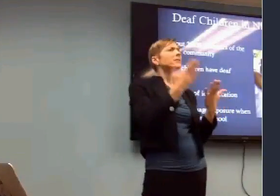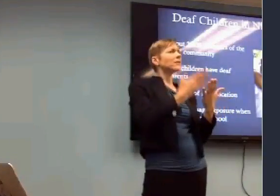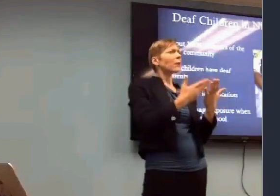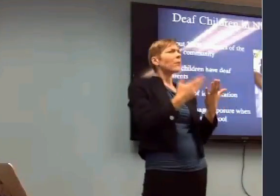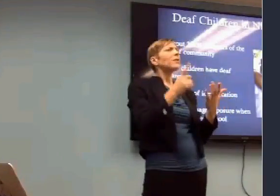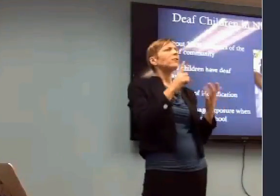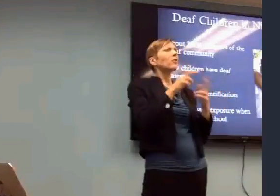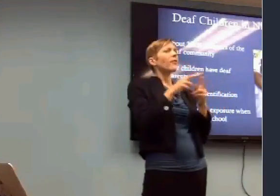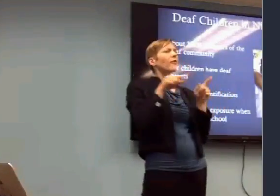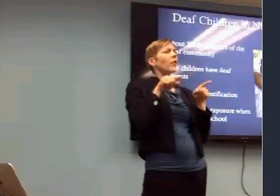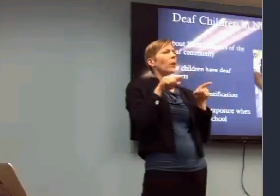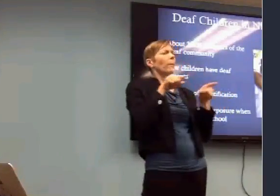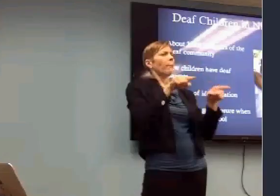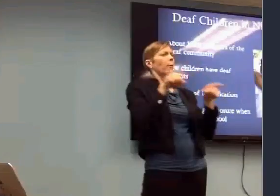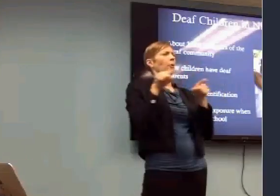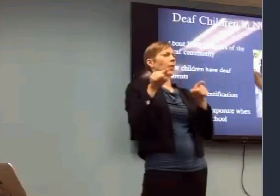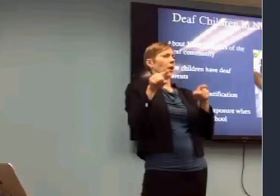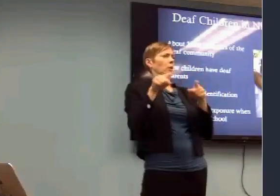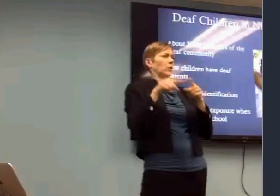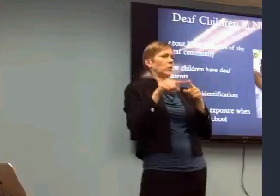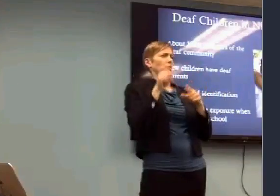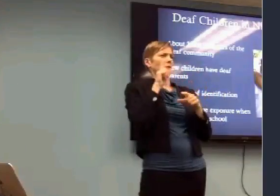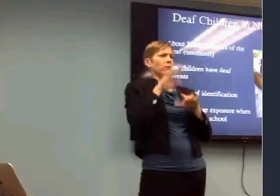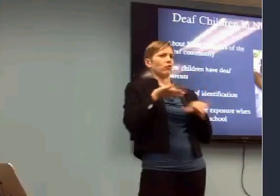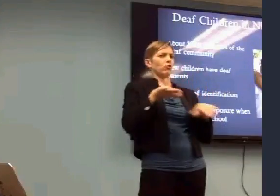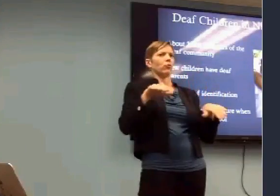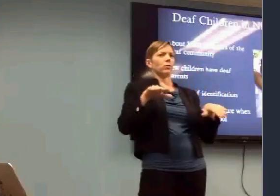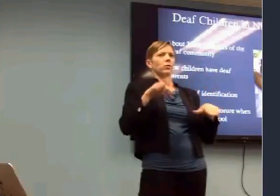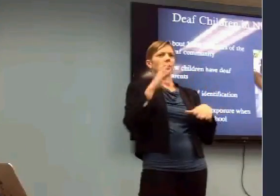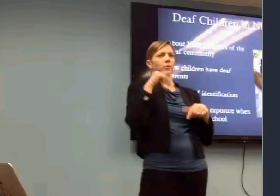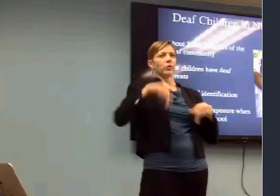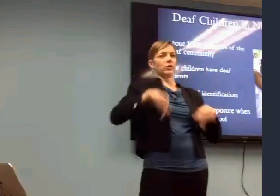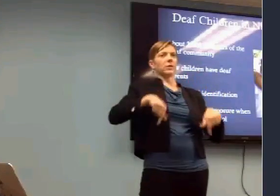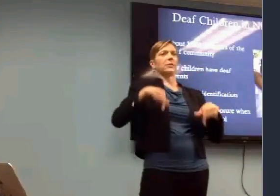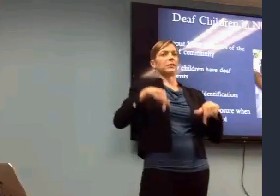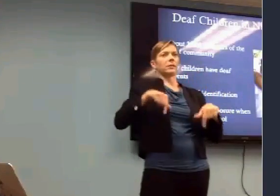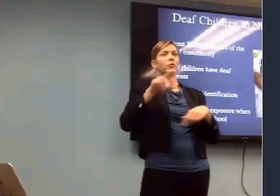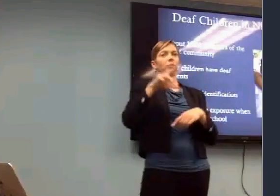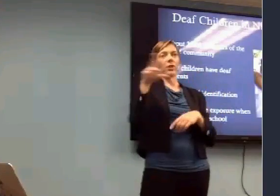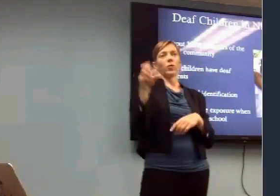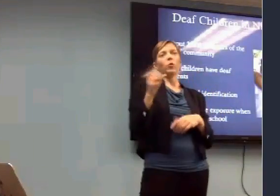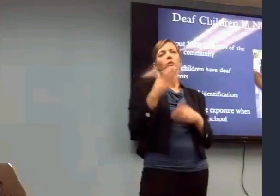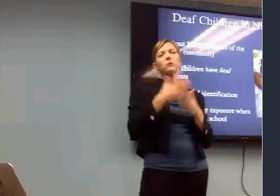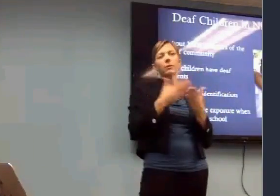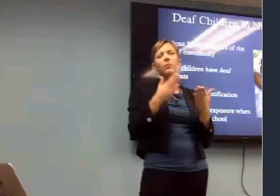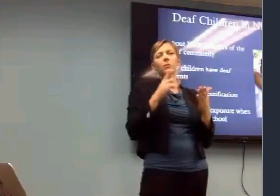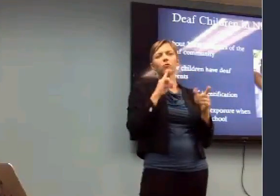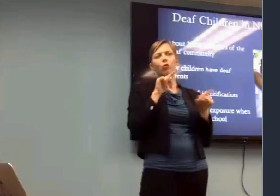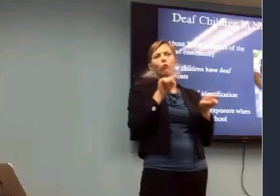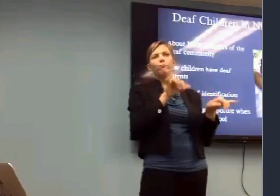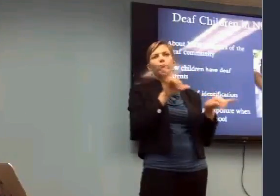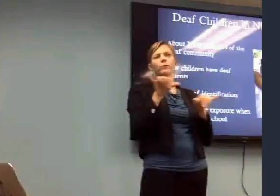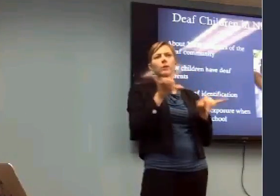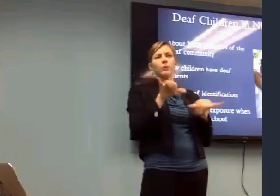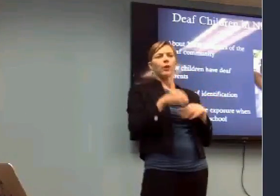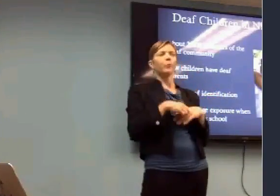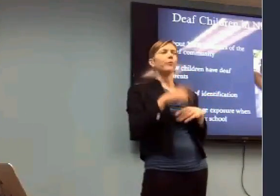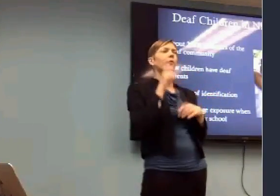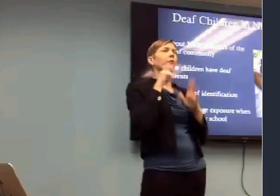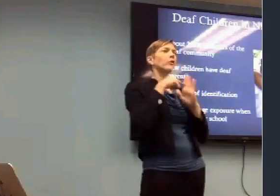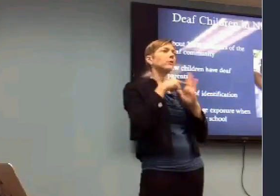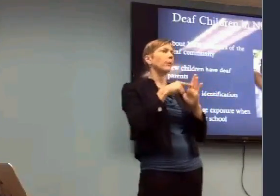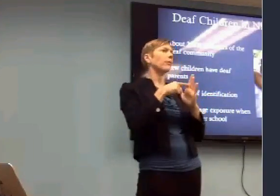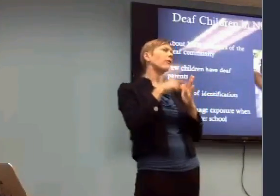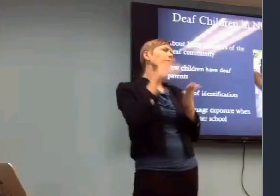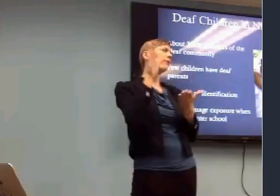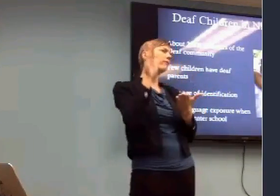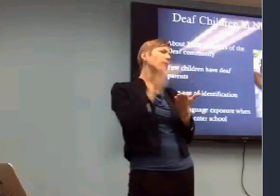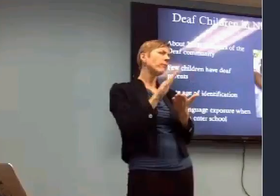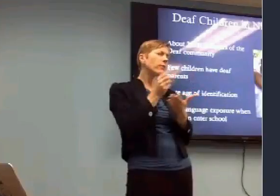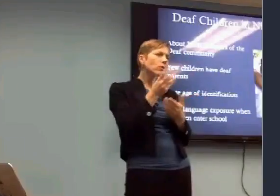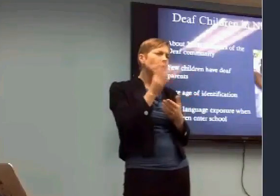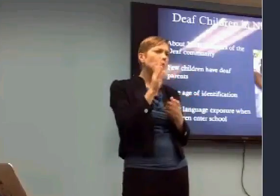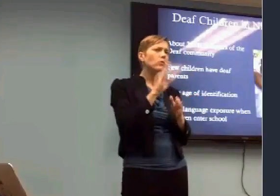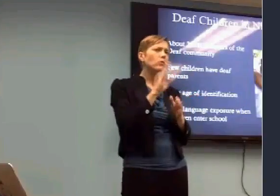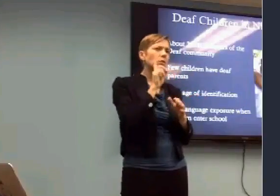Deaf children's experiences here seem to be very parallel to deaf children's experience in the United States. We see the trajectories look somewhat